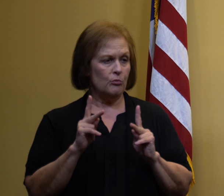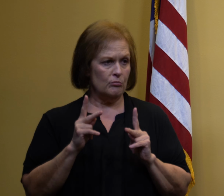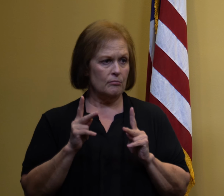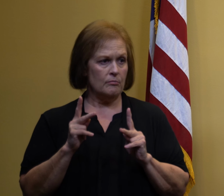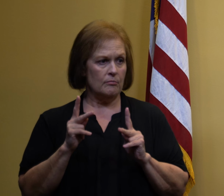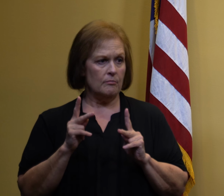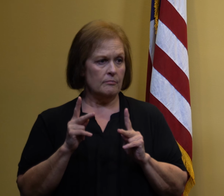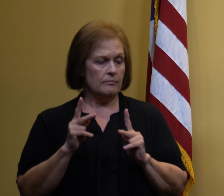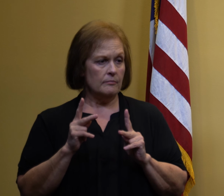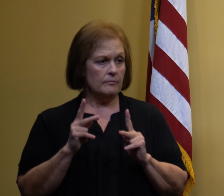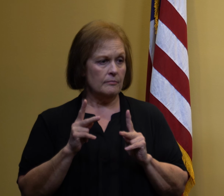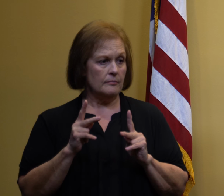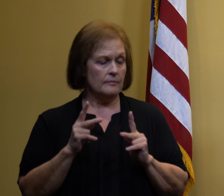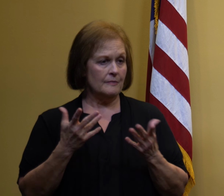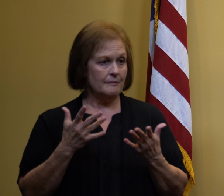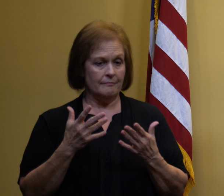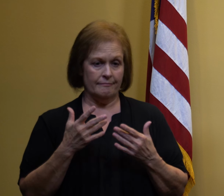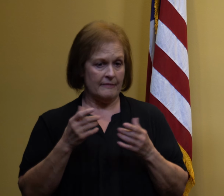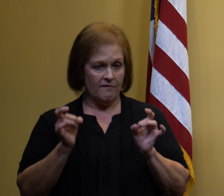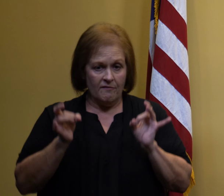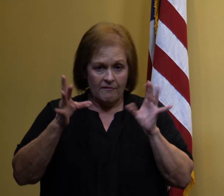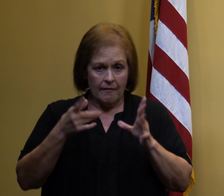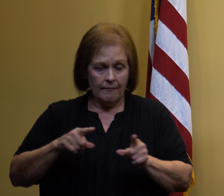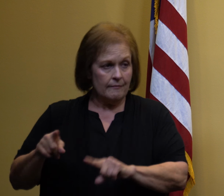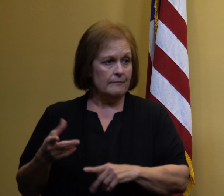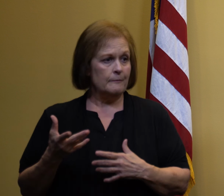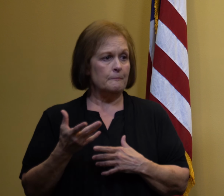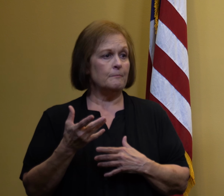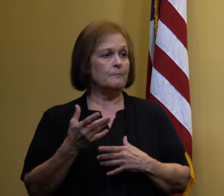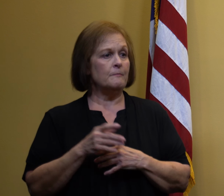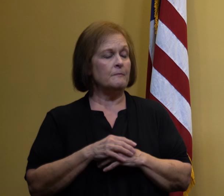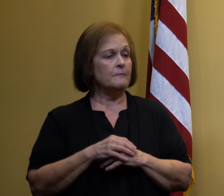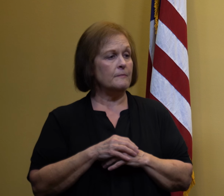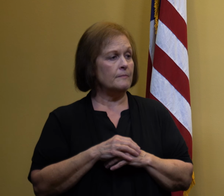of course, violence,